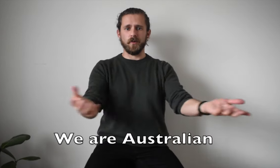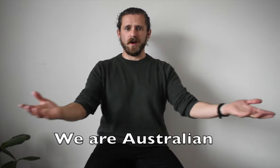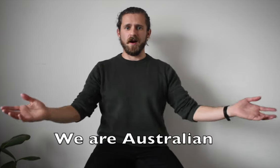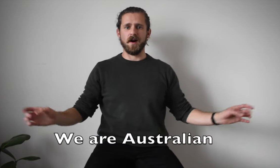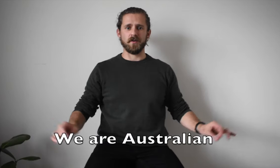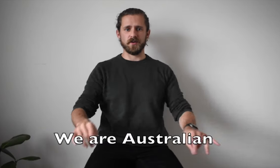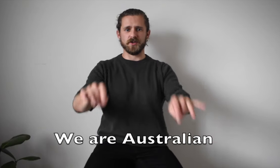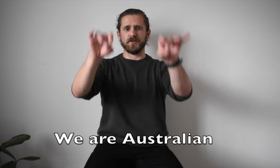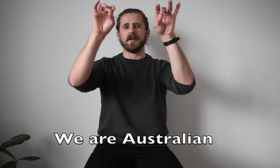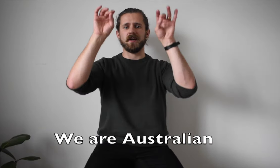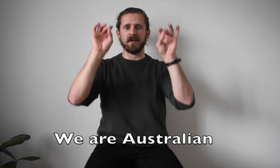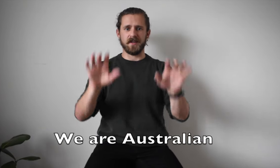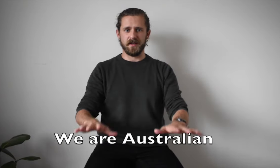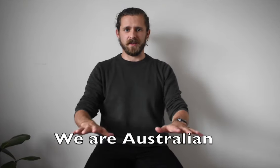We Are Australians